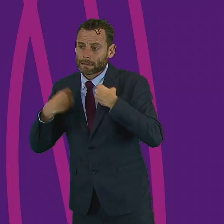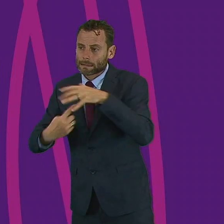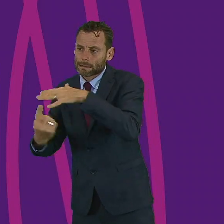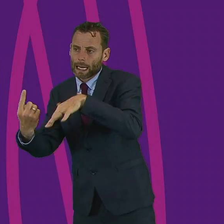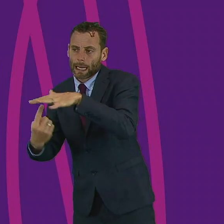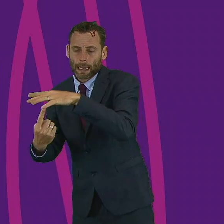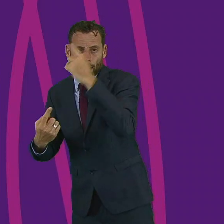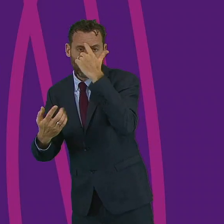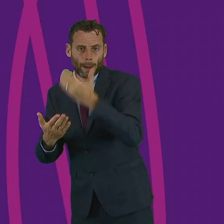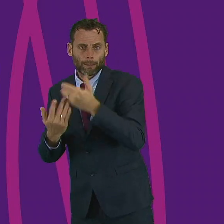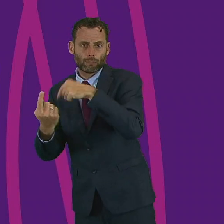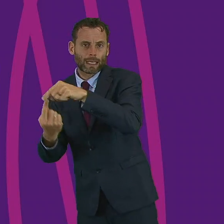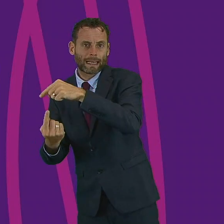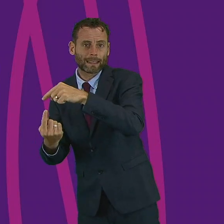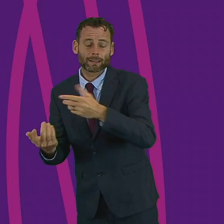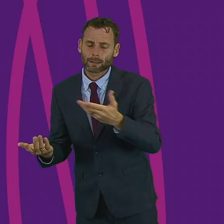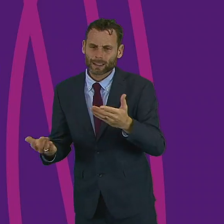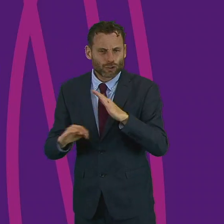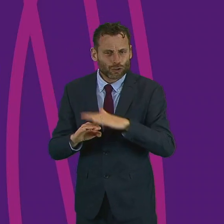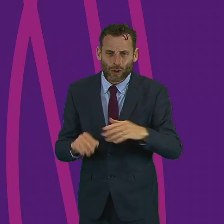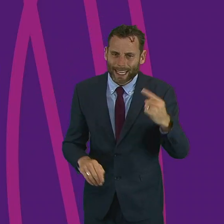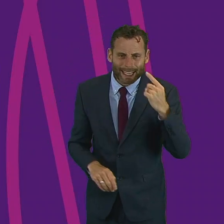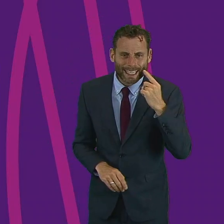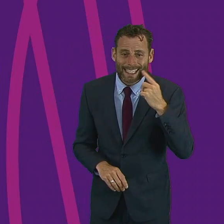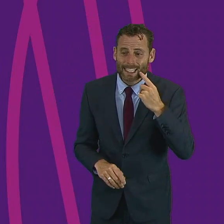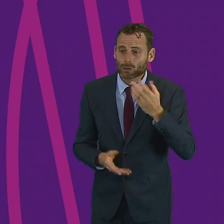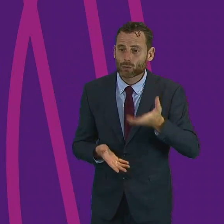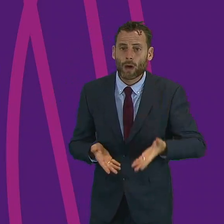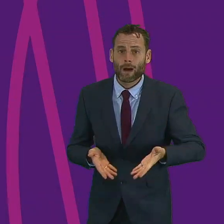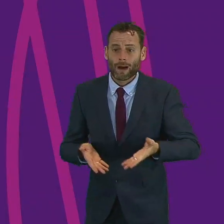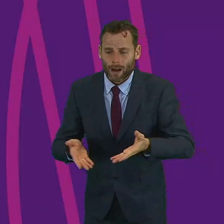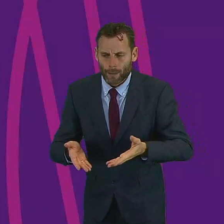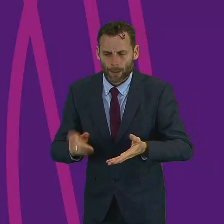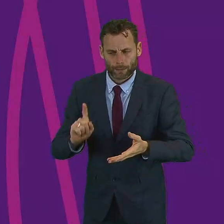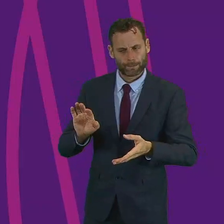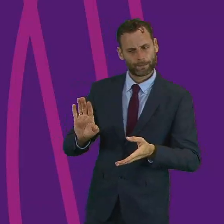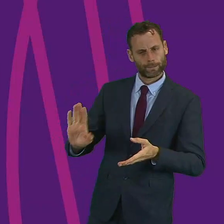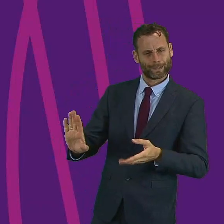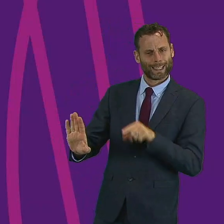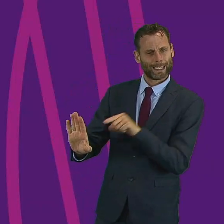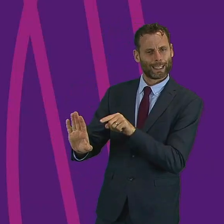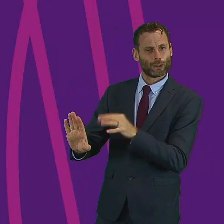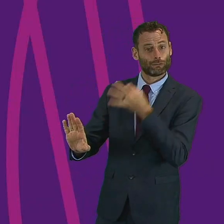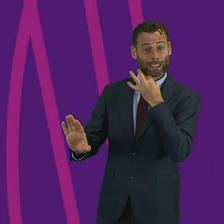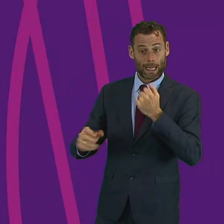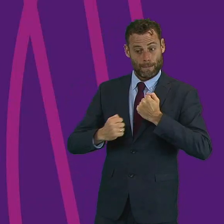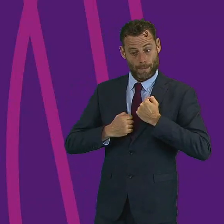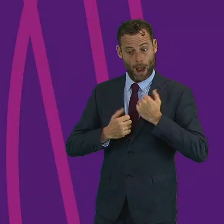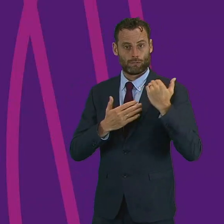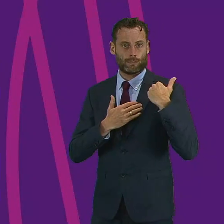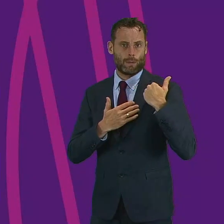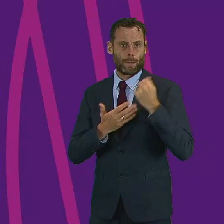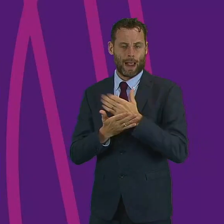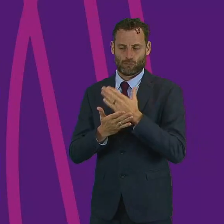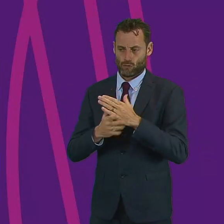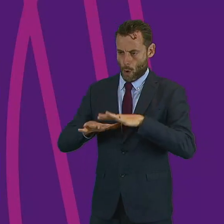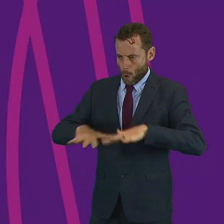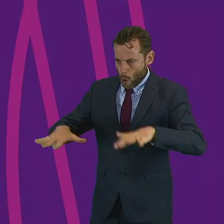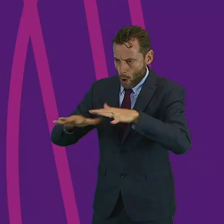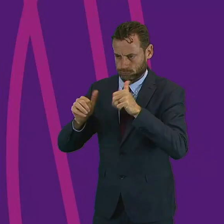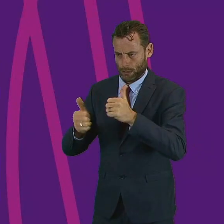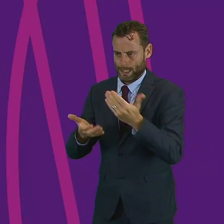in. So will the First Minister make this happen? First Minister. I think Cathy is one